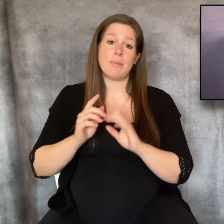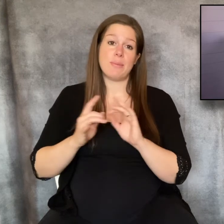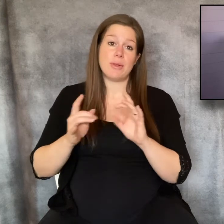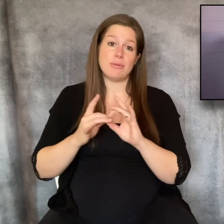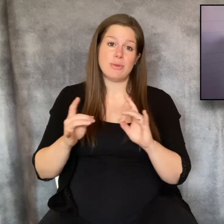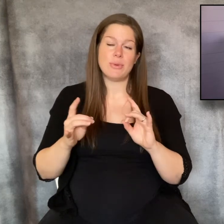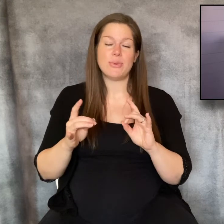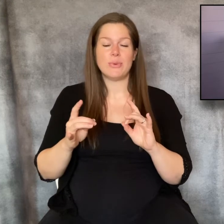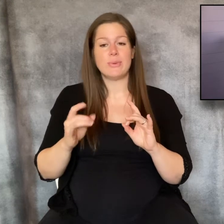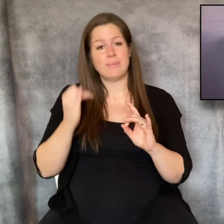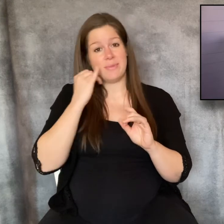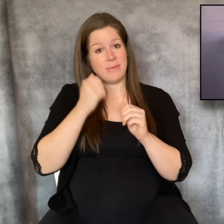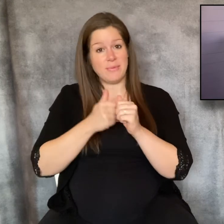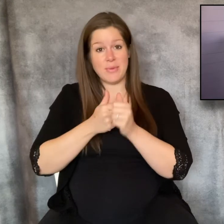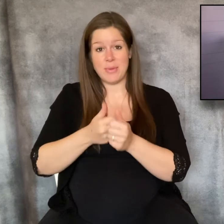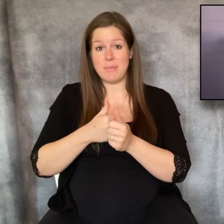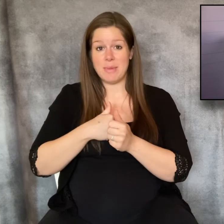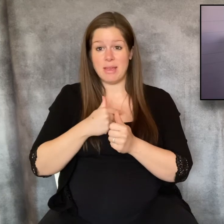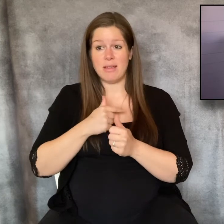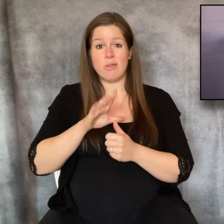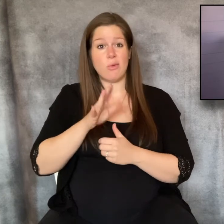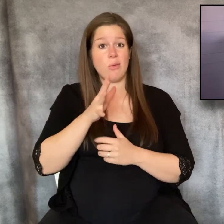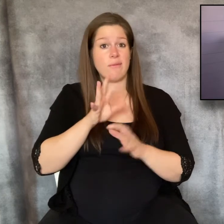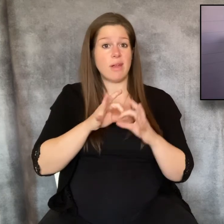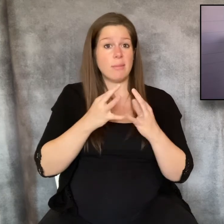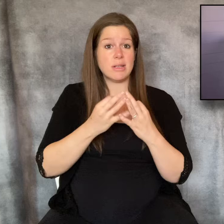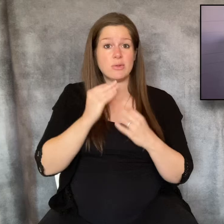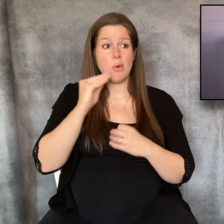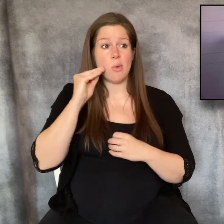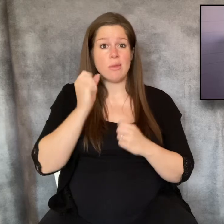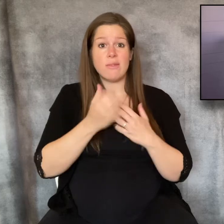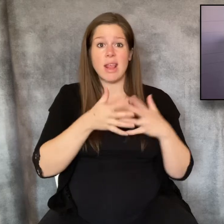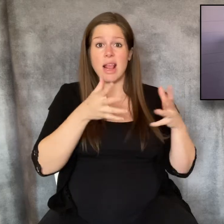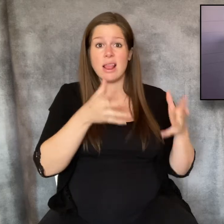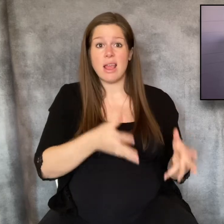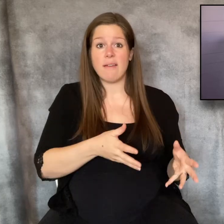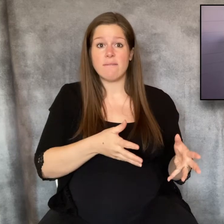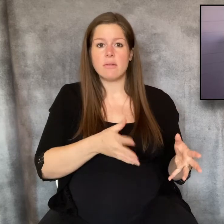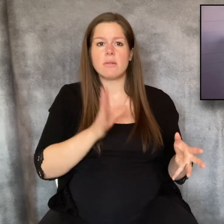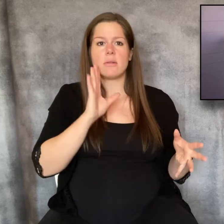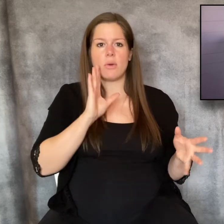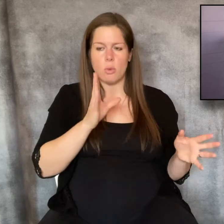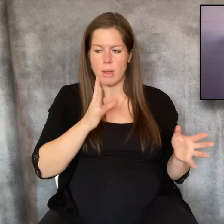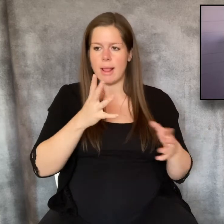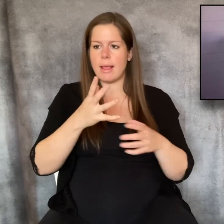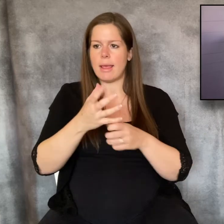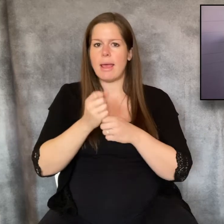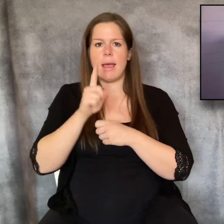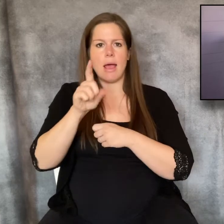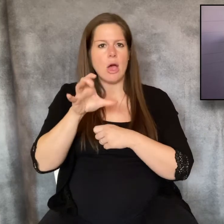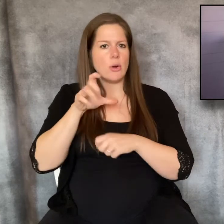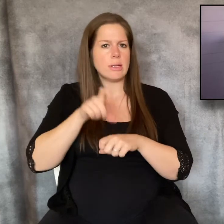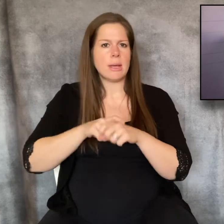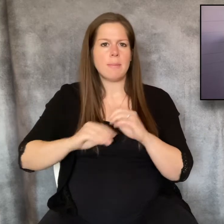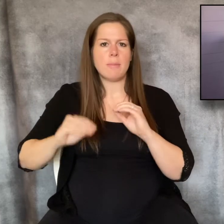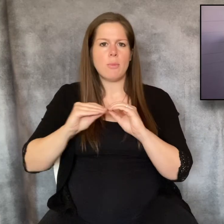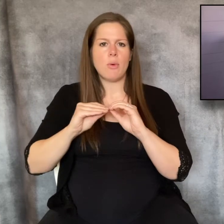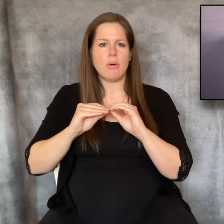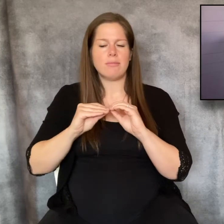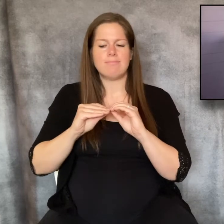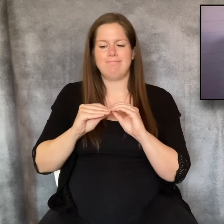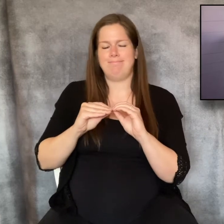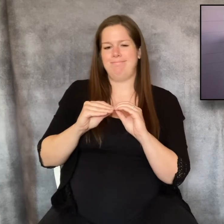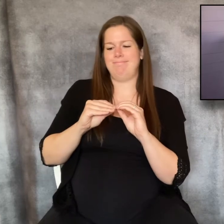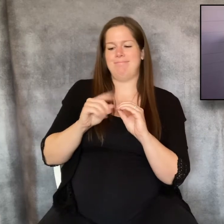how those who follow him, who have left their families and their homes, are going to get 100-fold. And obviously in God's economy, we don't know what that